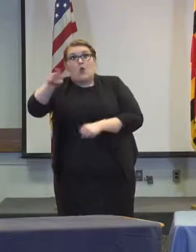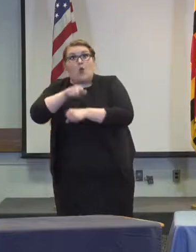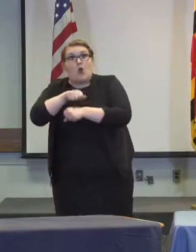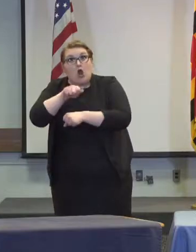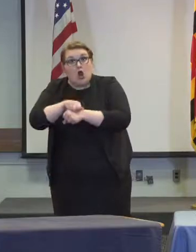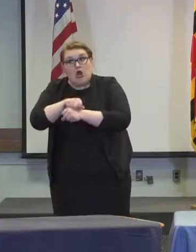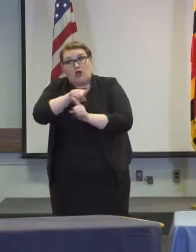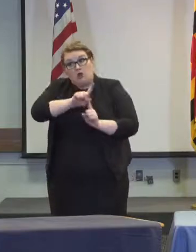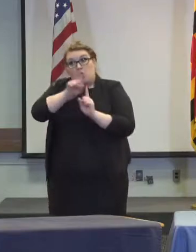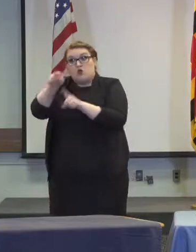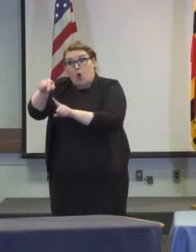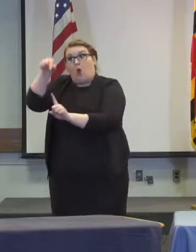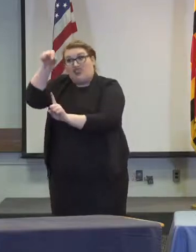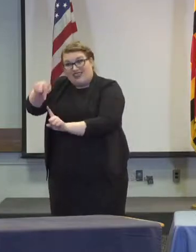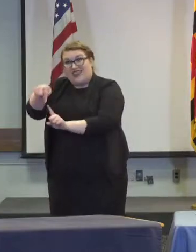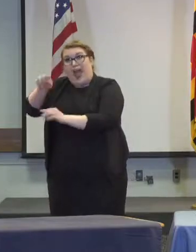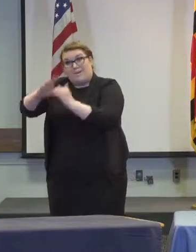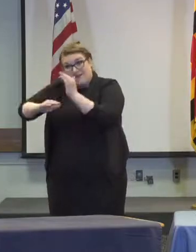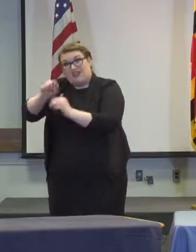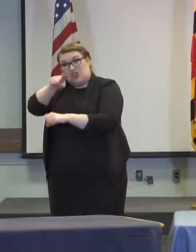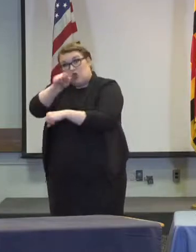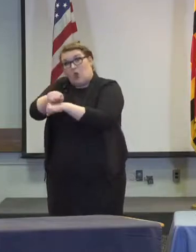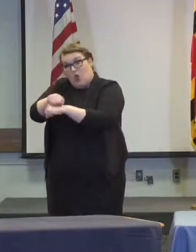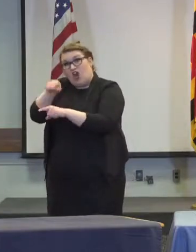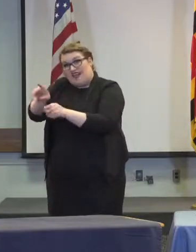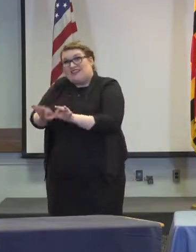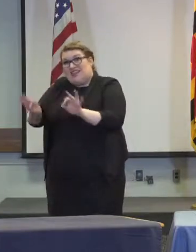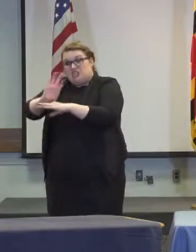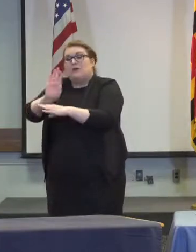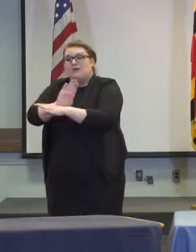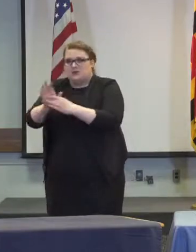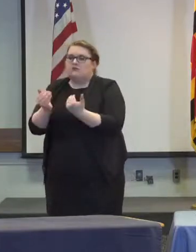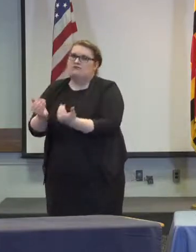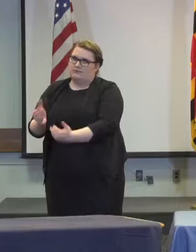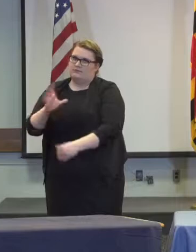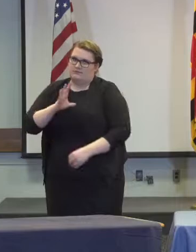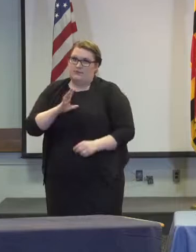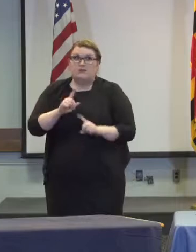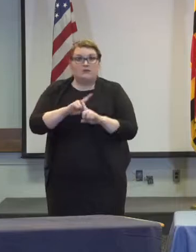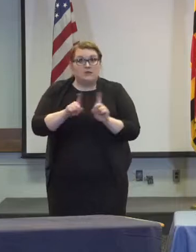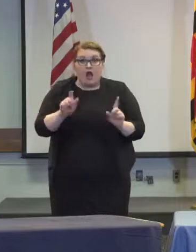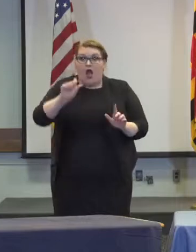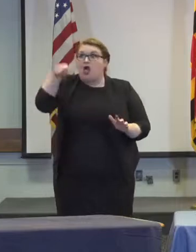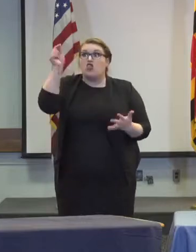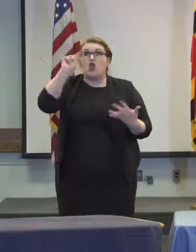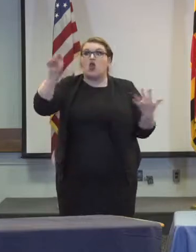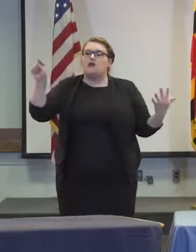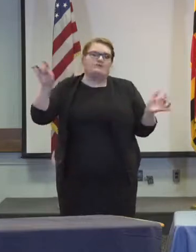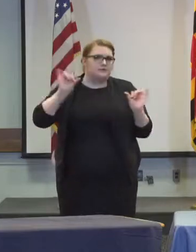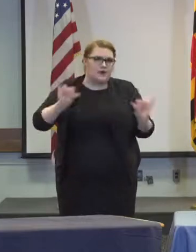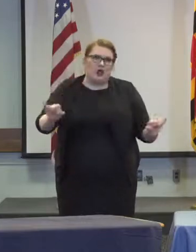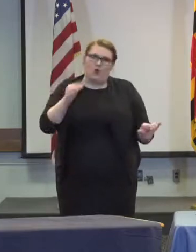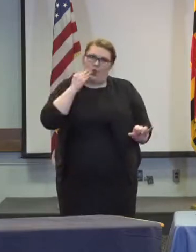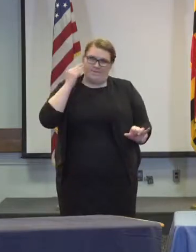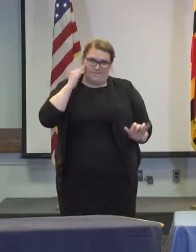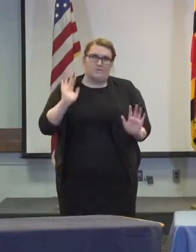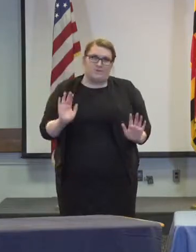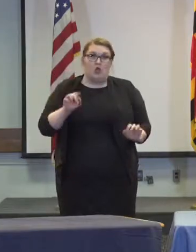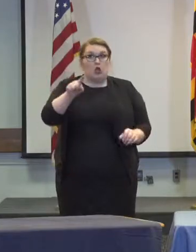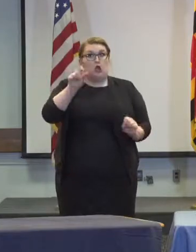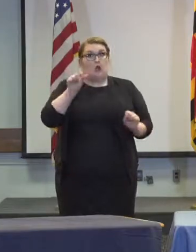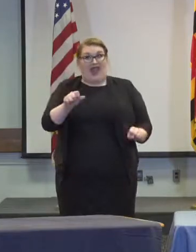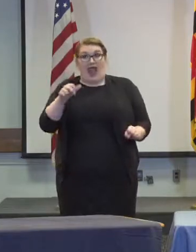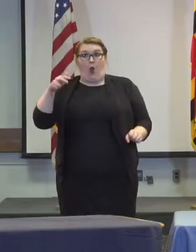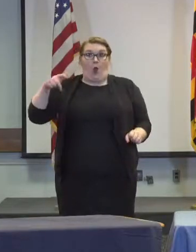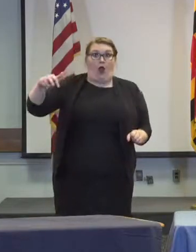an essential business. So basically, he wants everybody to stay home. You can walk in the park, but you